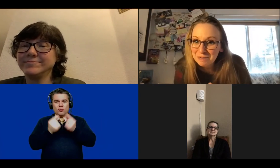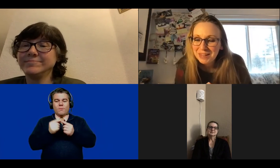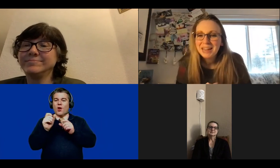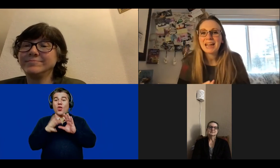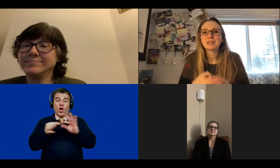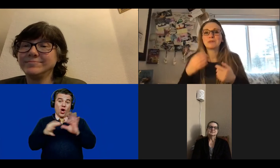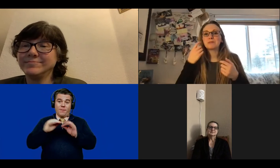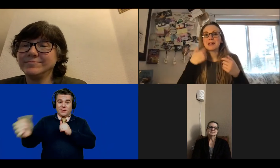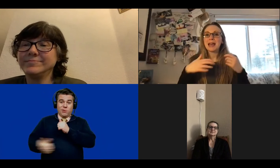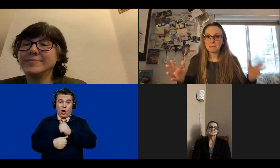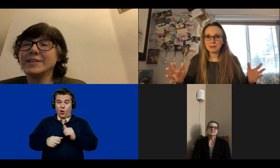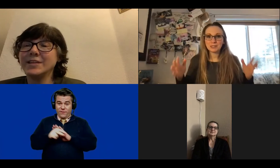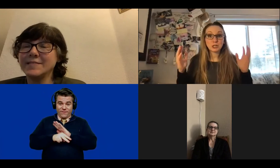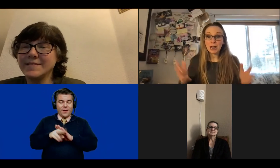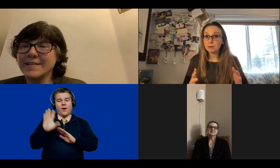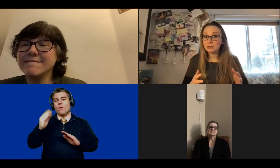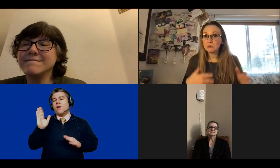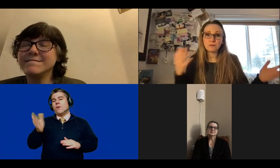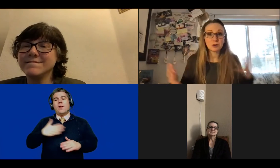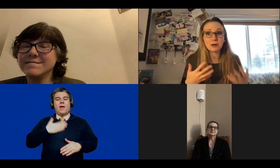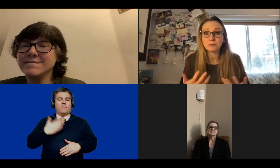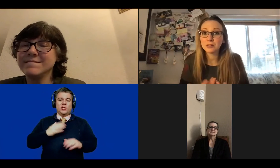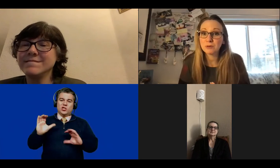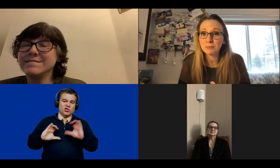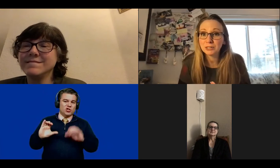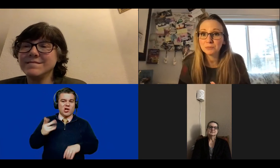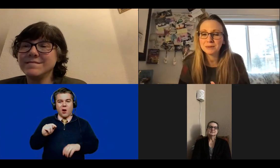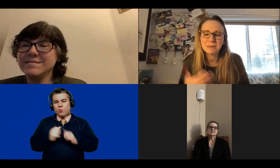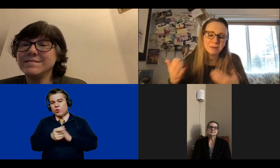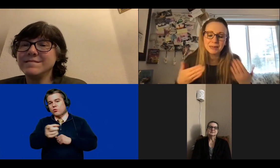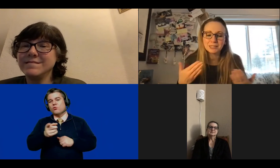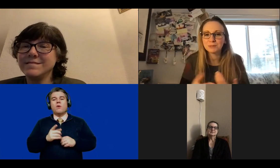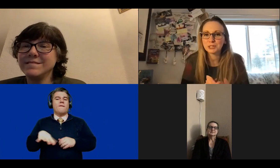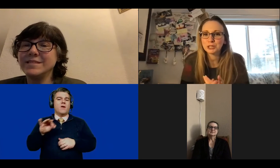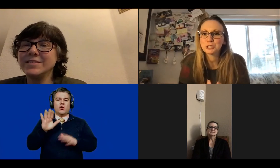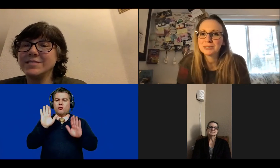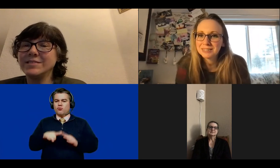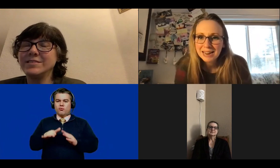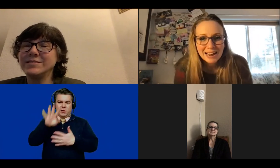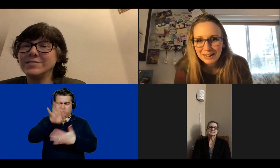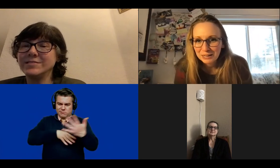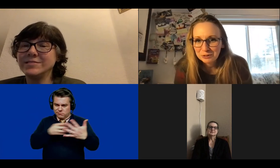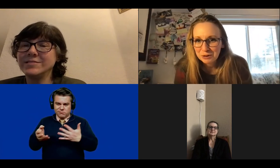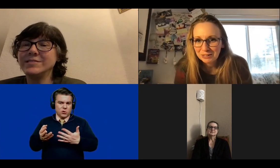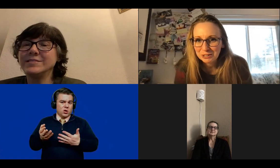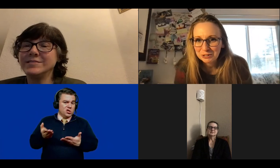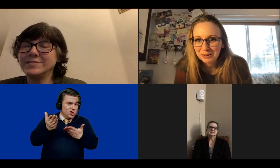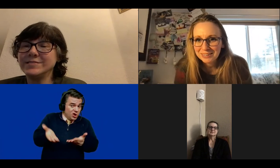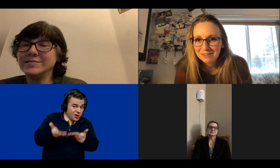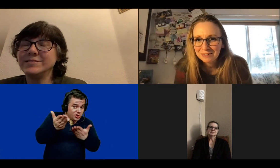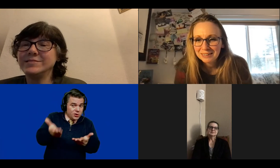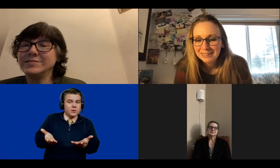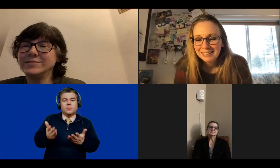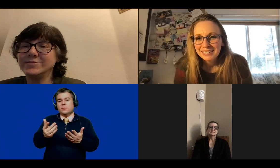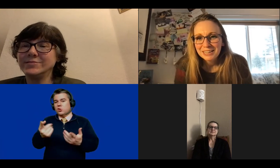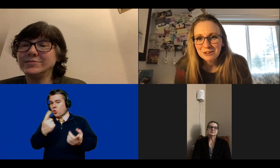video. And we would be happy to chat with you, figure out a really great regimen, maybe make some suggestions and answer any questions you guys